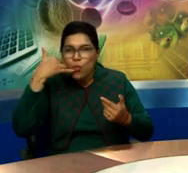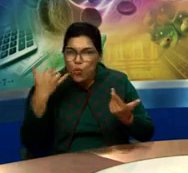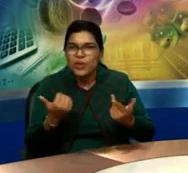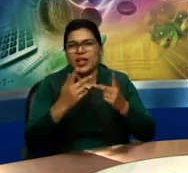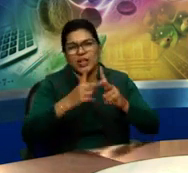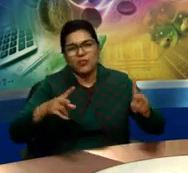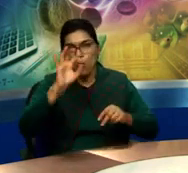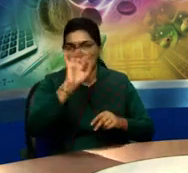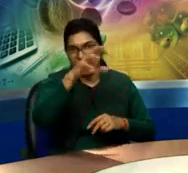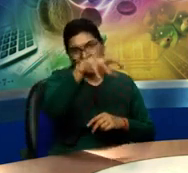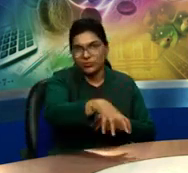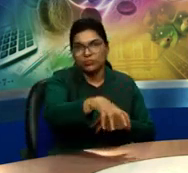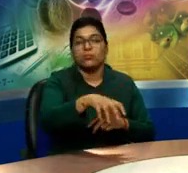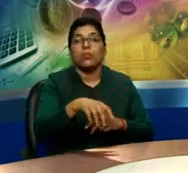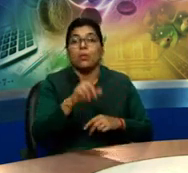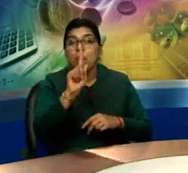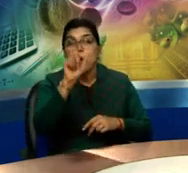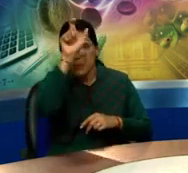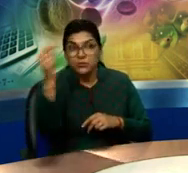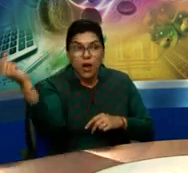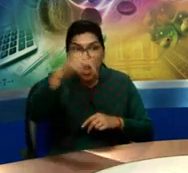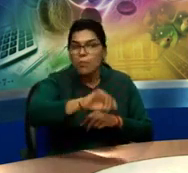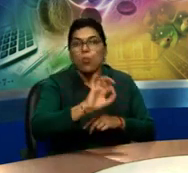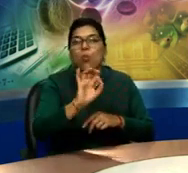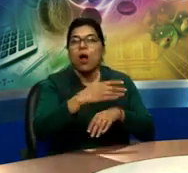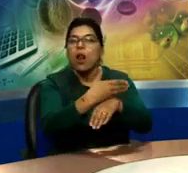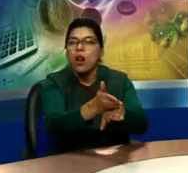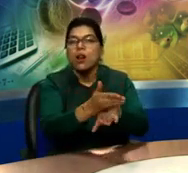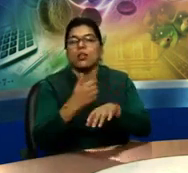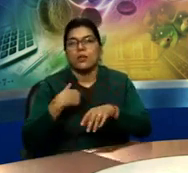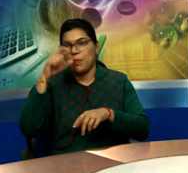So there are many workplaces which are public workplaces,